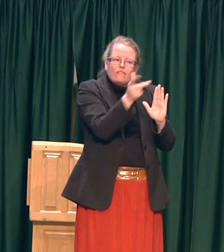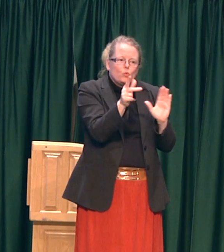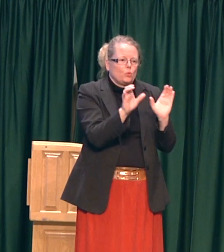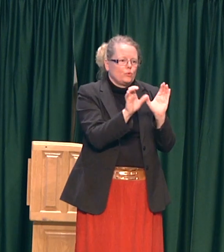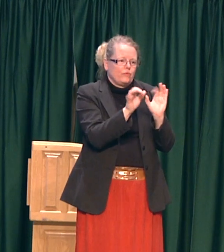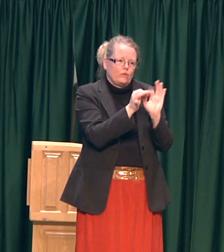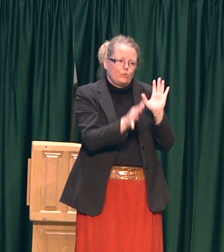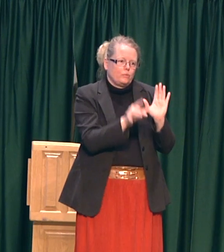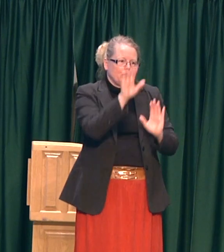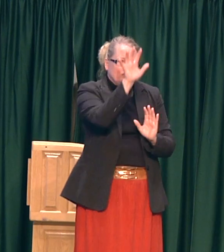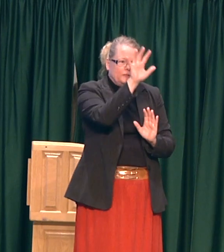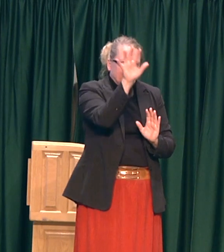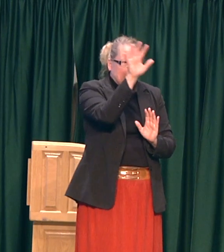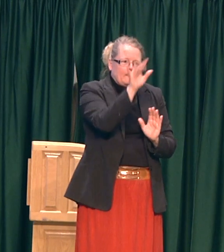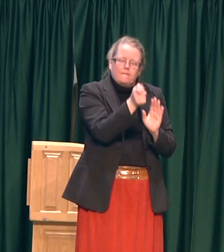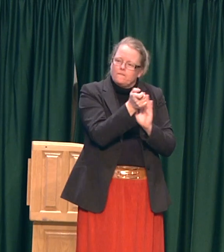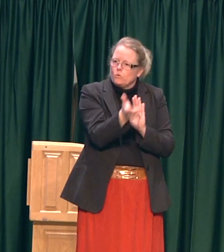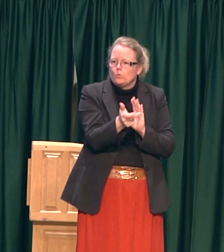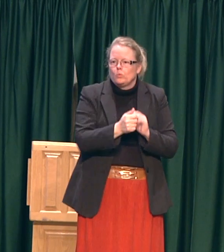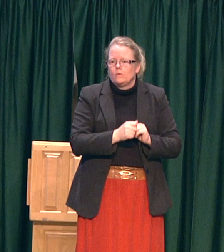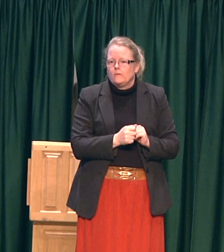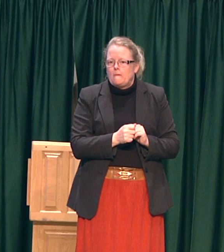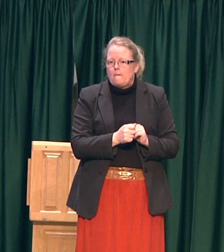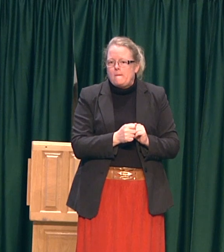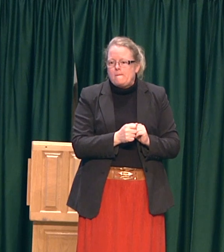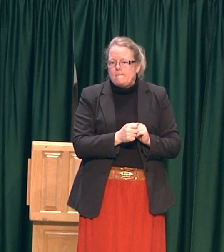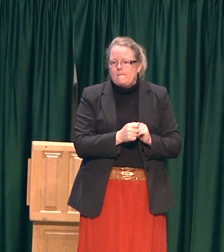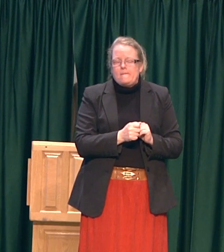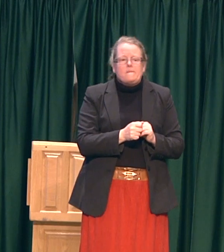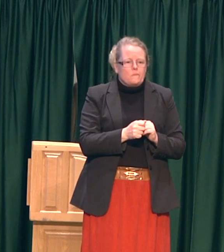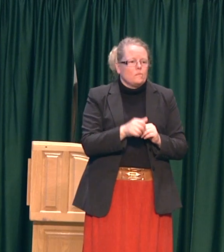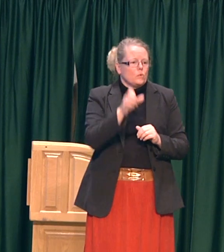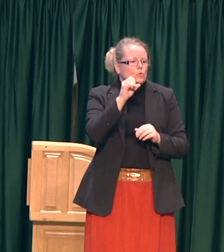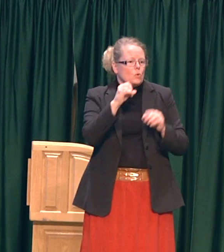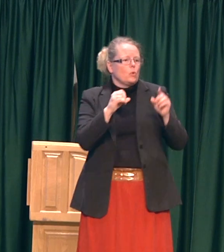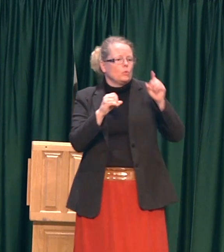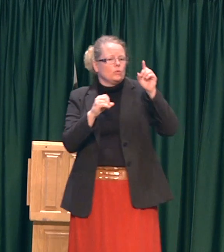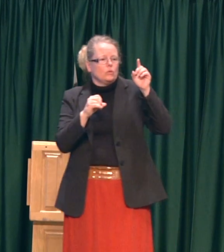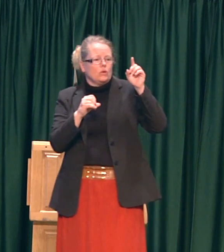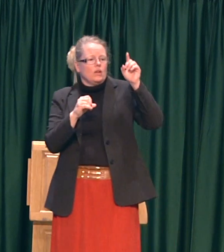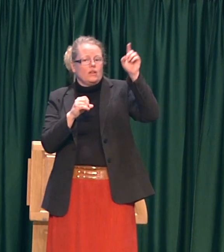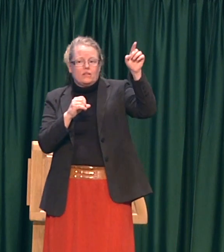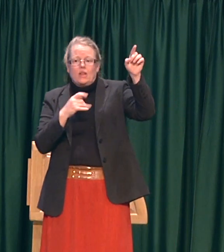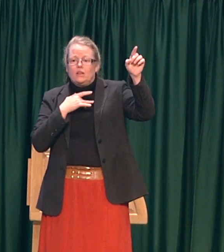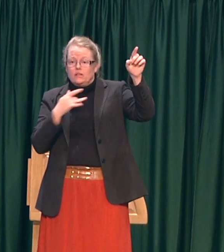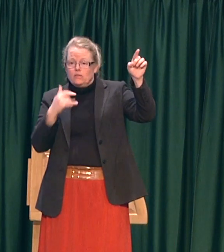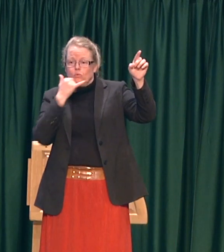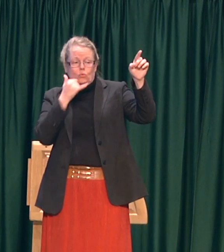In Iowa, up in the northern region of the state, there are not very many qualified interpreters.